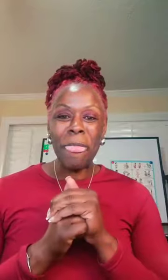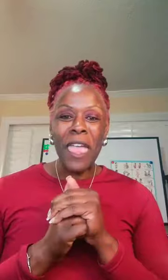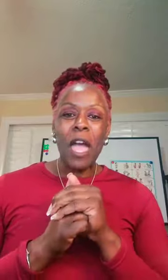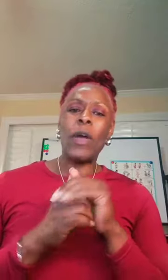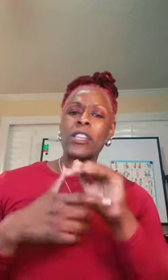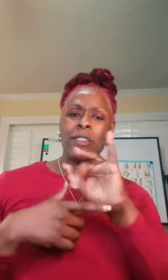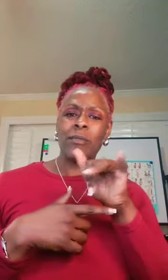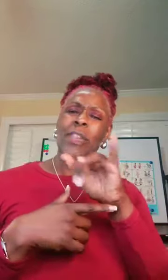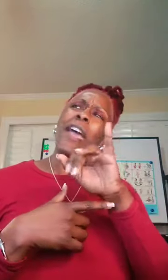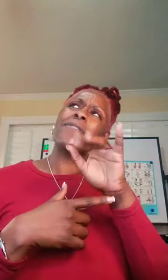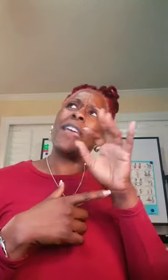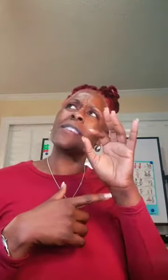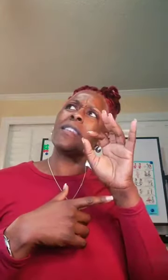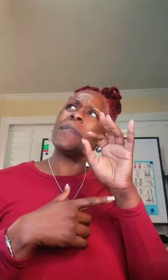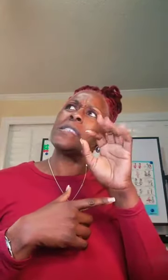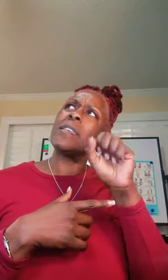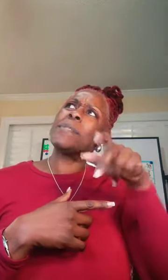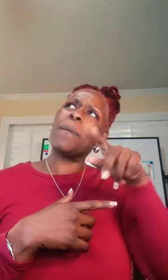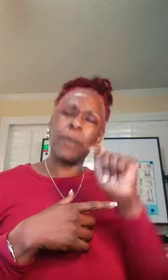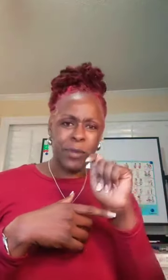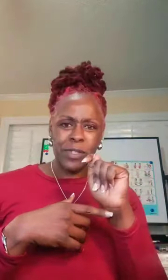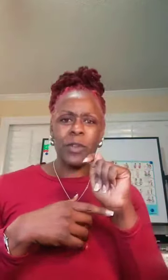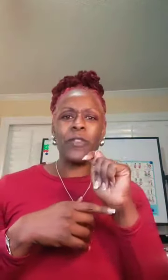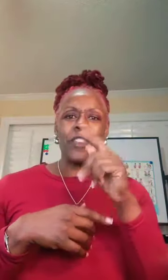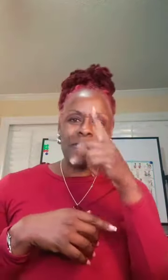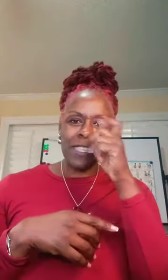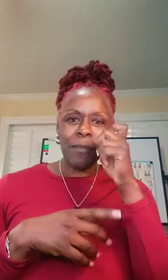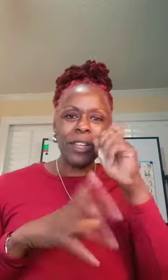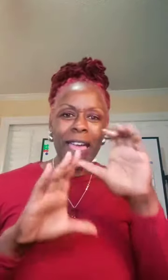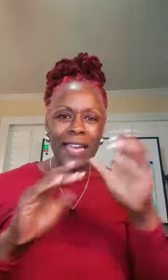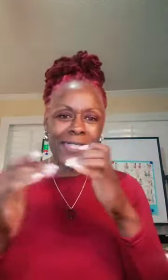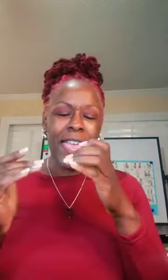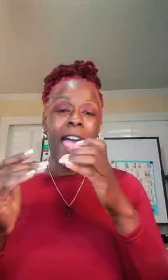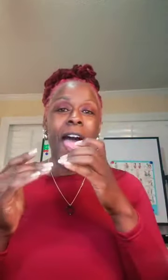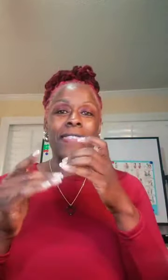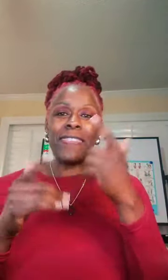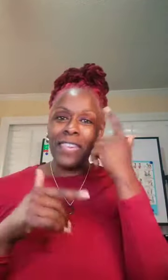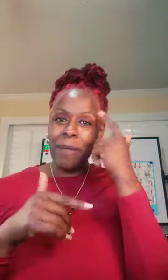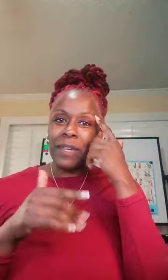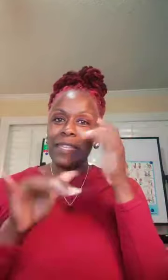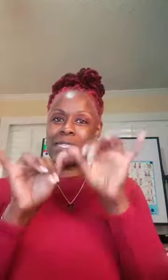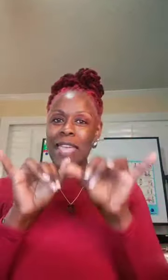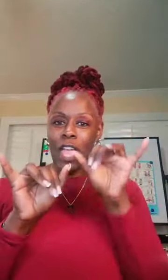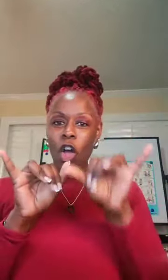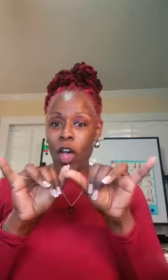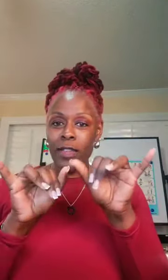Oh, actually, that's going to be September. So for the summer class, I think I'm going to stay online